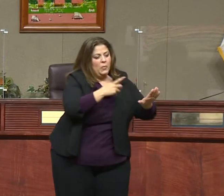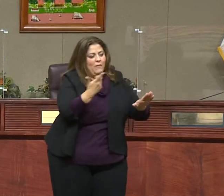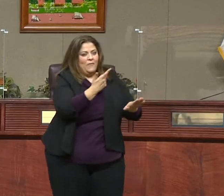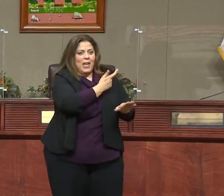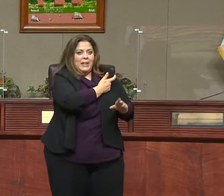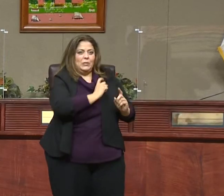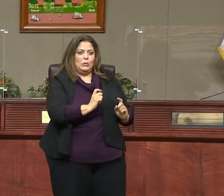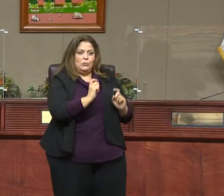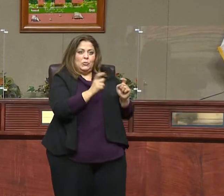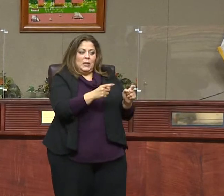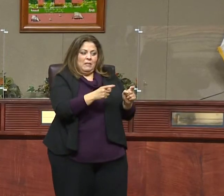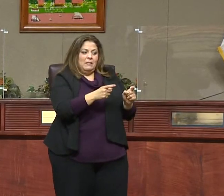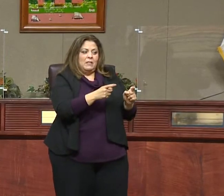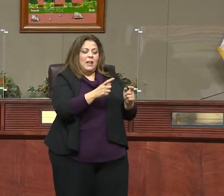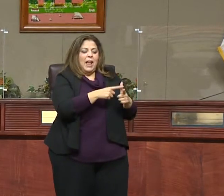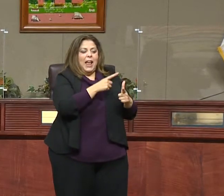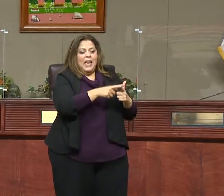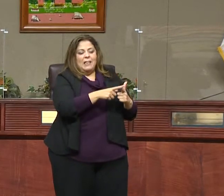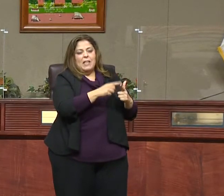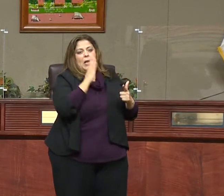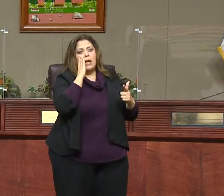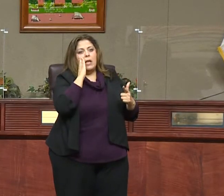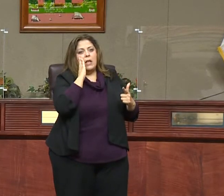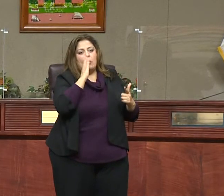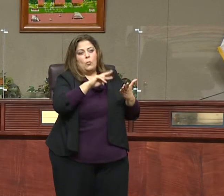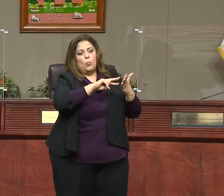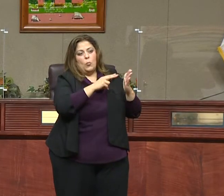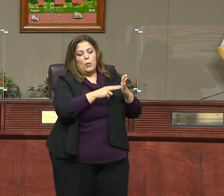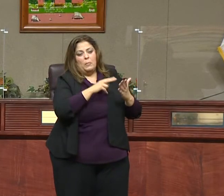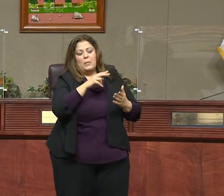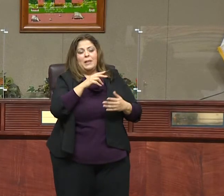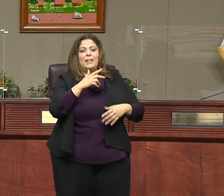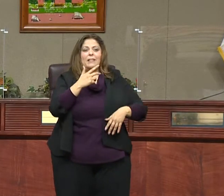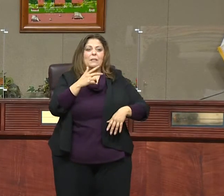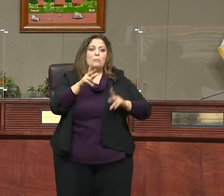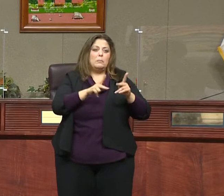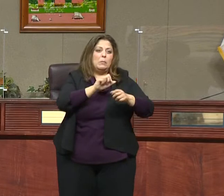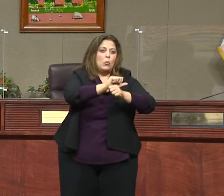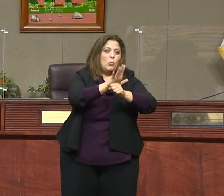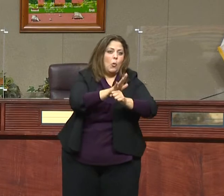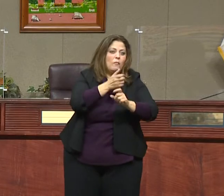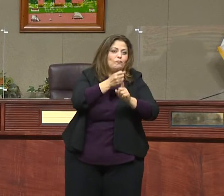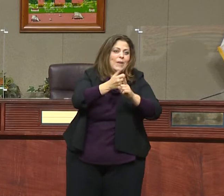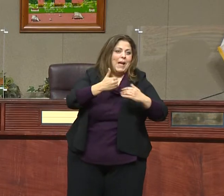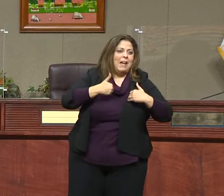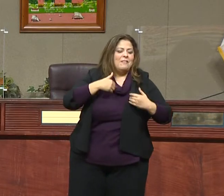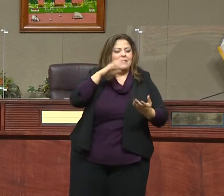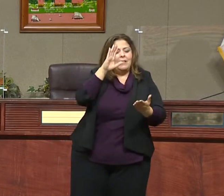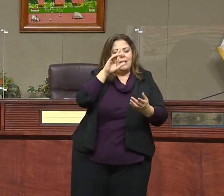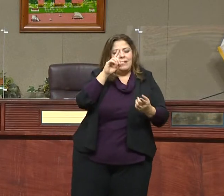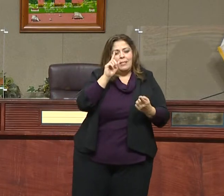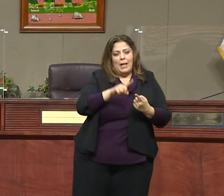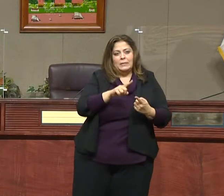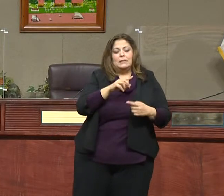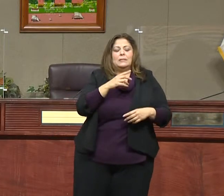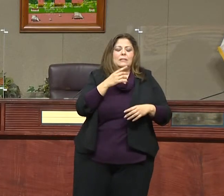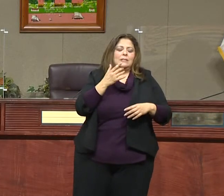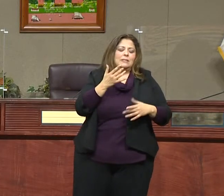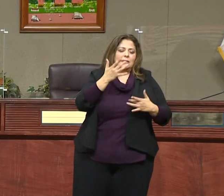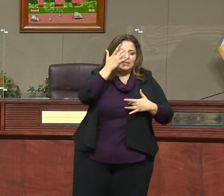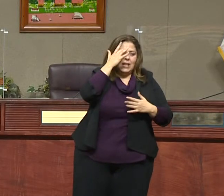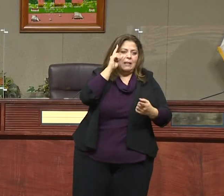the reflected decrease in cases, infections, and also in severe